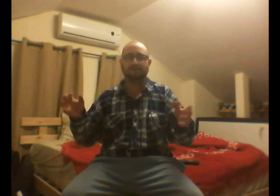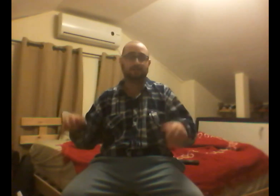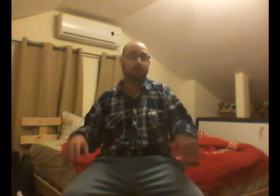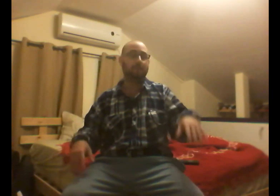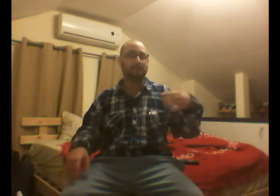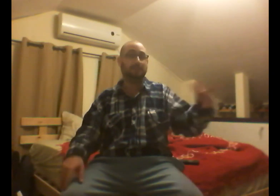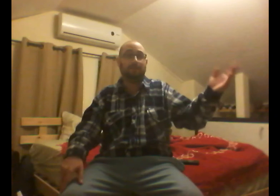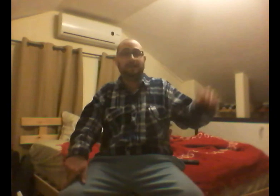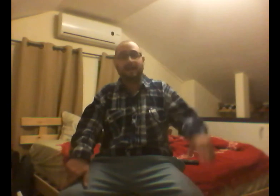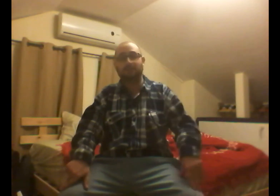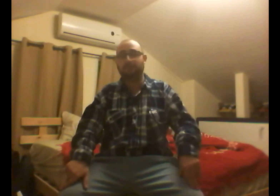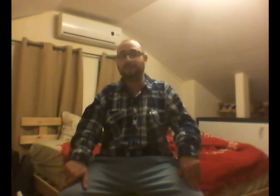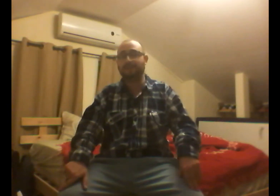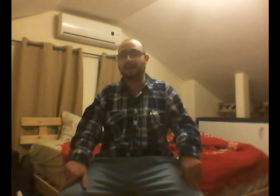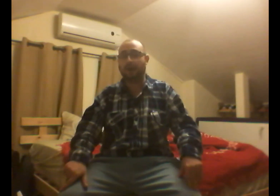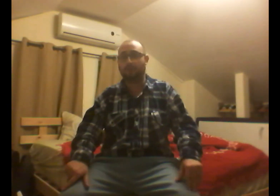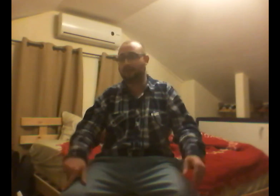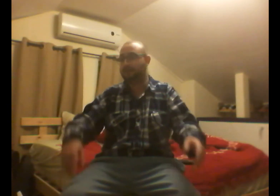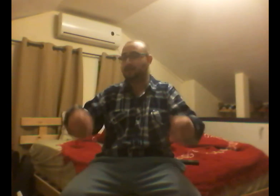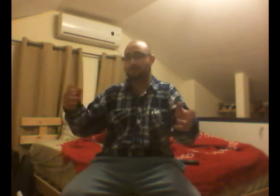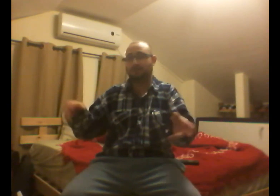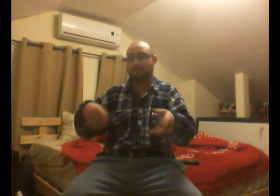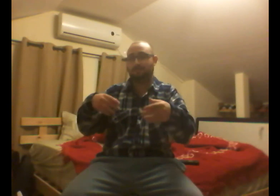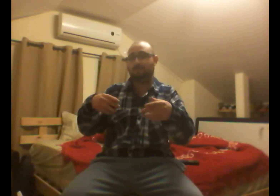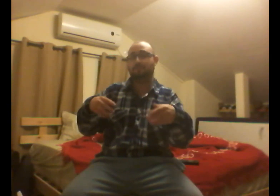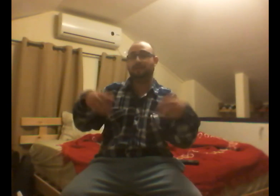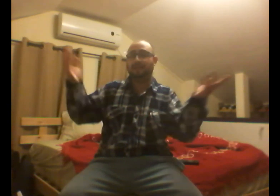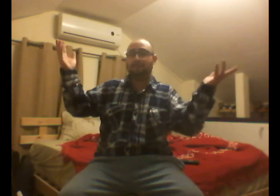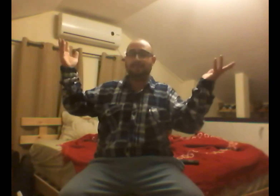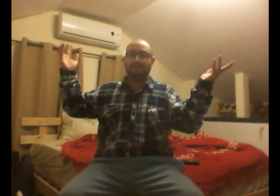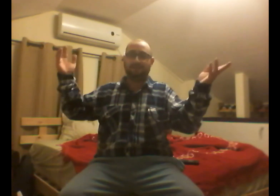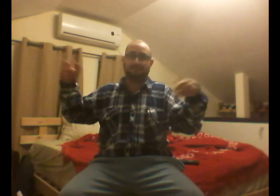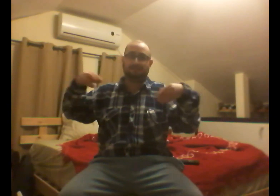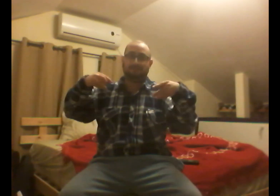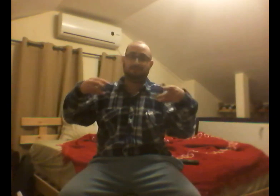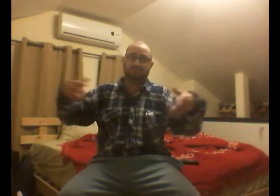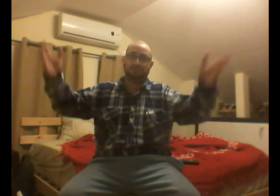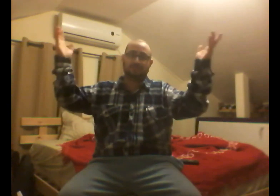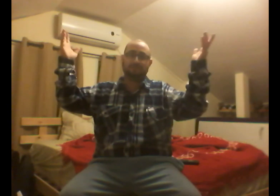that, oh, this is becoming an annual thing now. We're meeting every year to do some